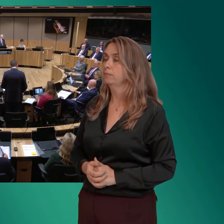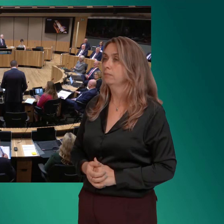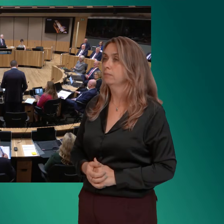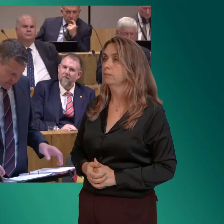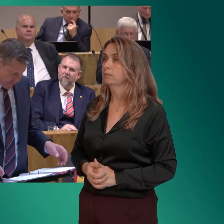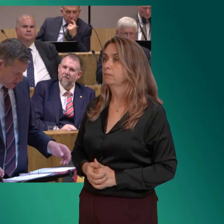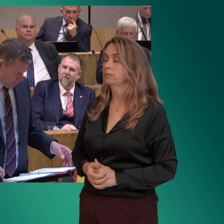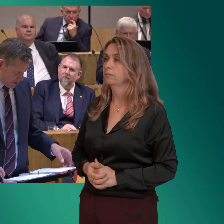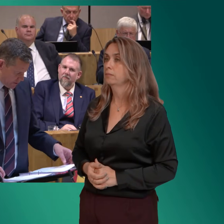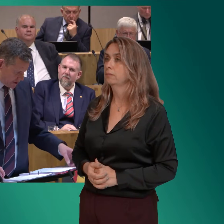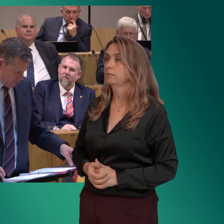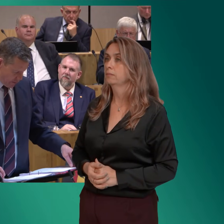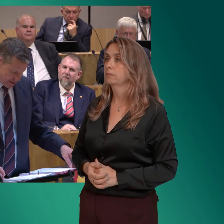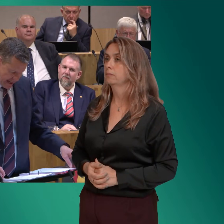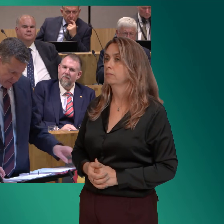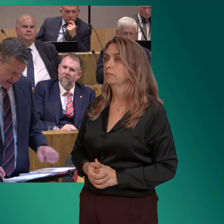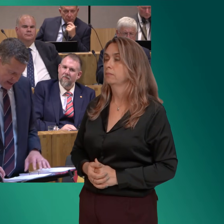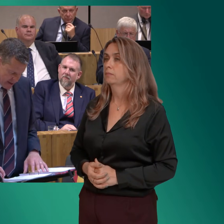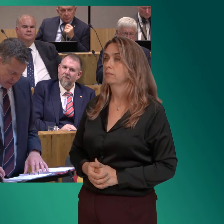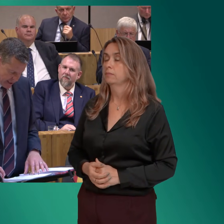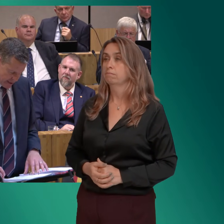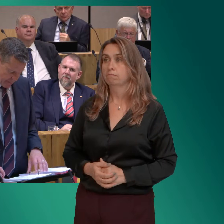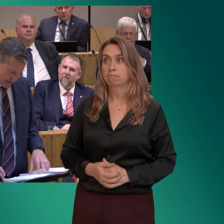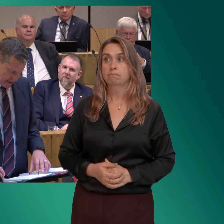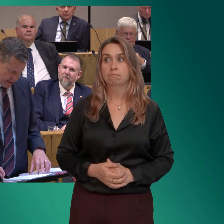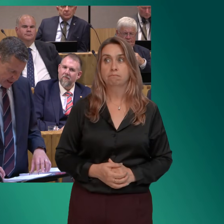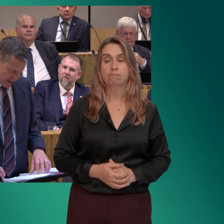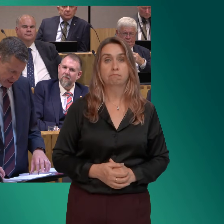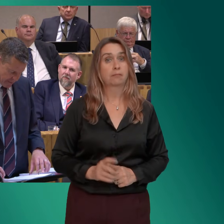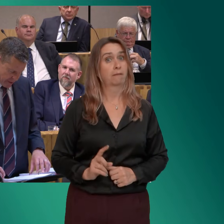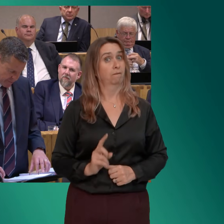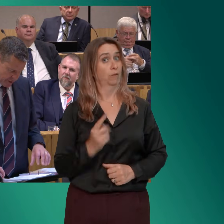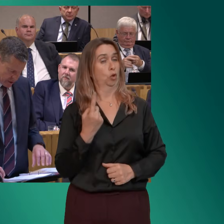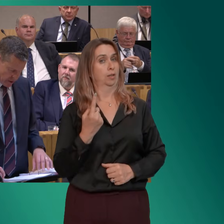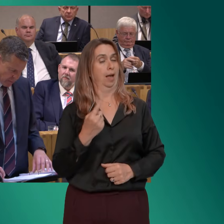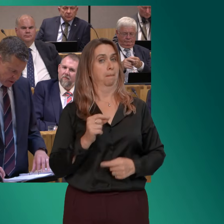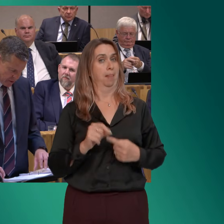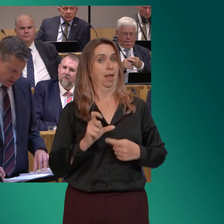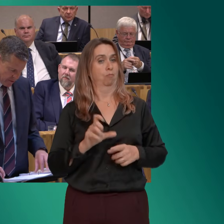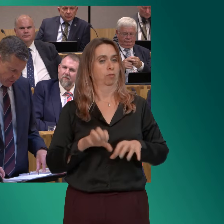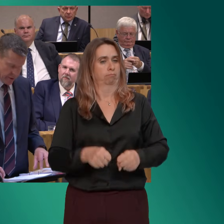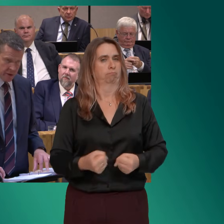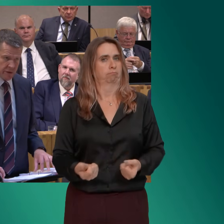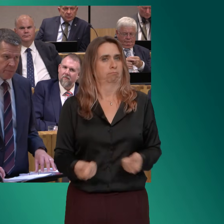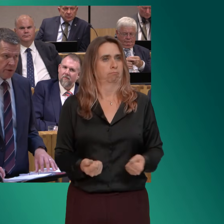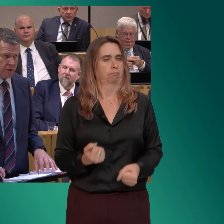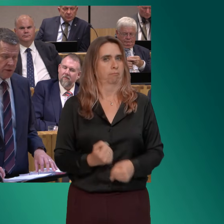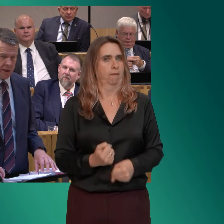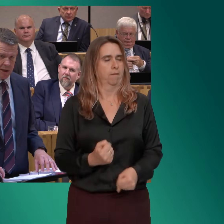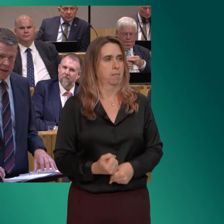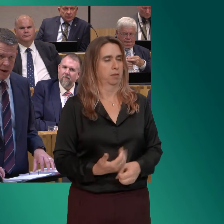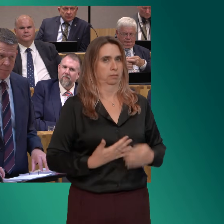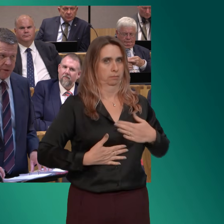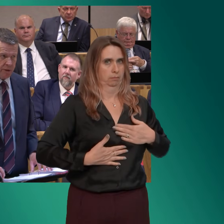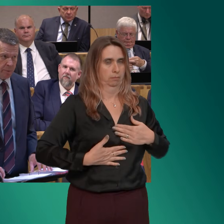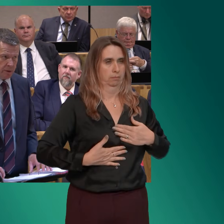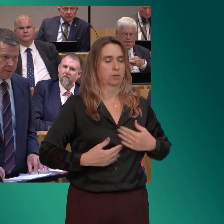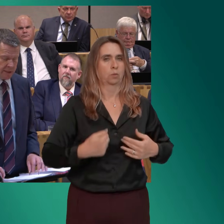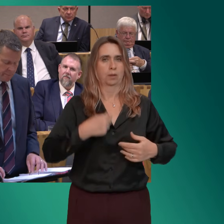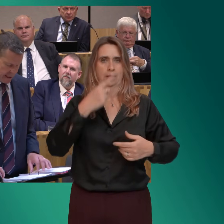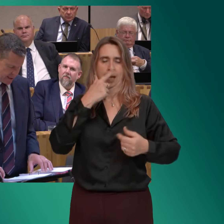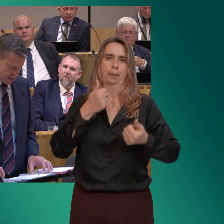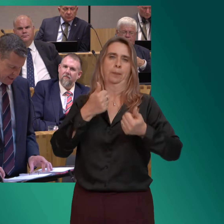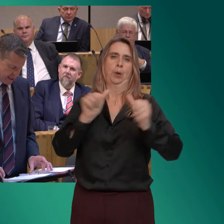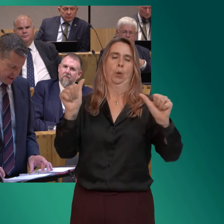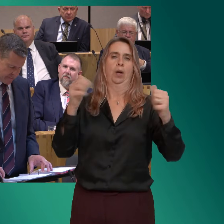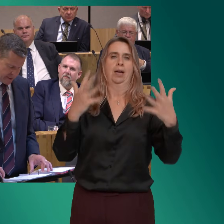This is the first opportunity for us to have a Plaid Cymru government, the first opportunity for us to put our principles